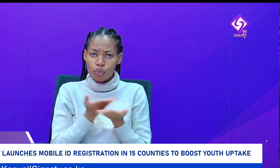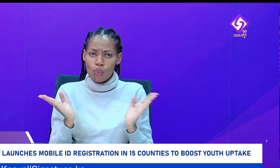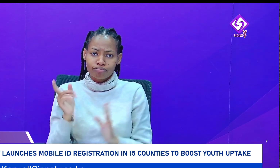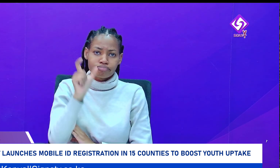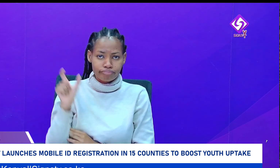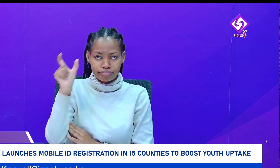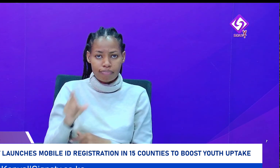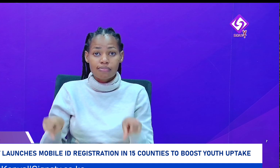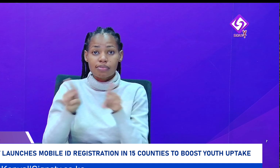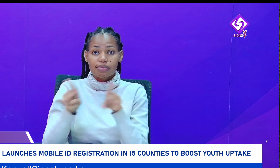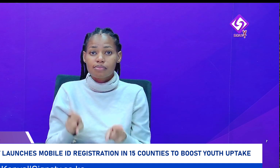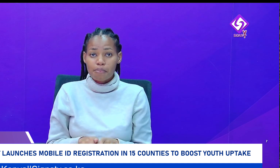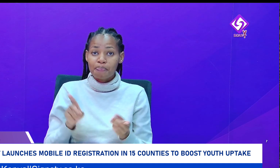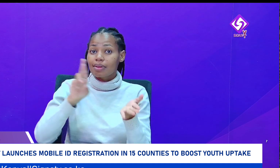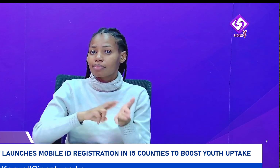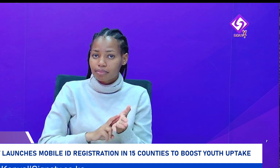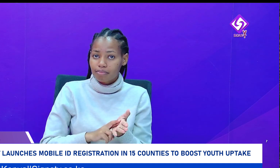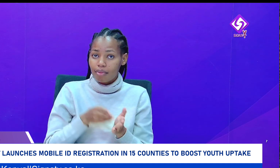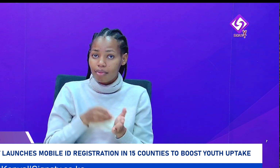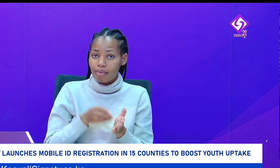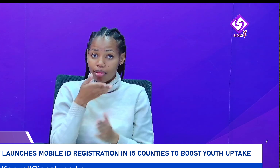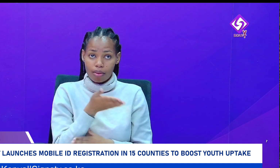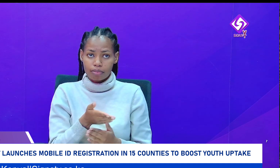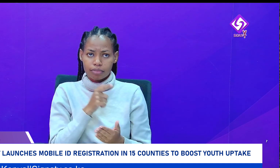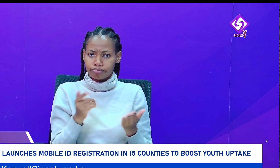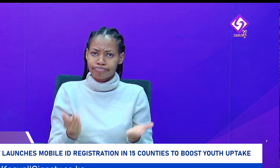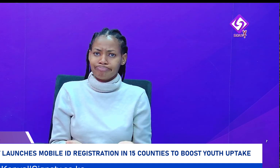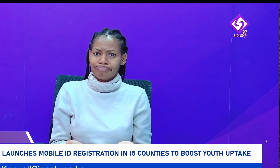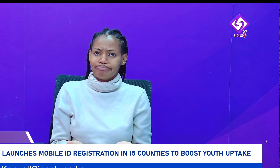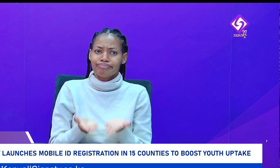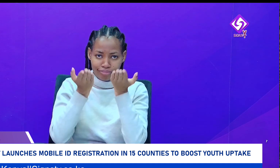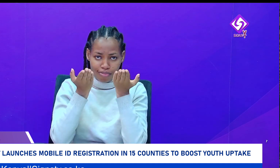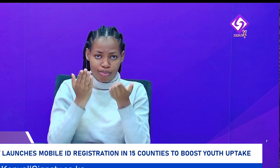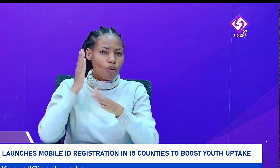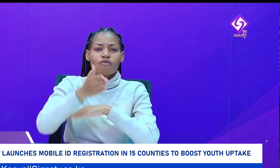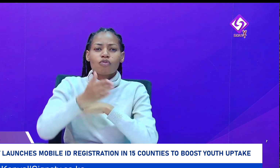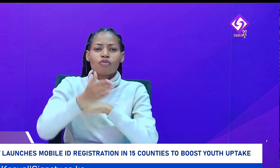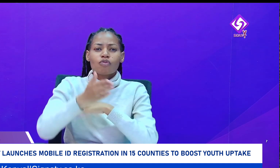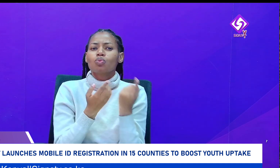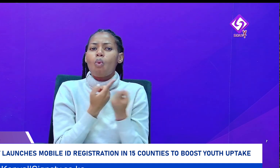their registration, thereby improving the overall rate of identification